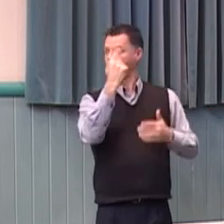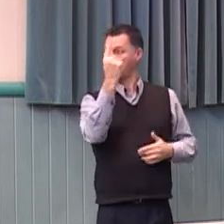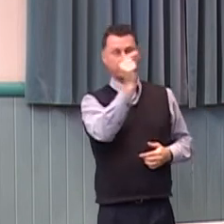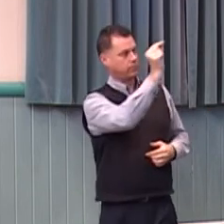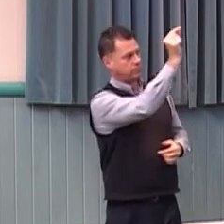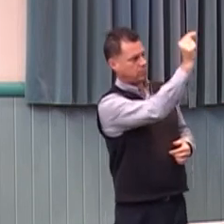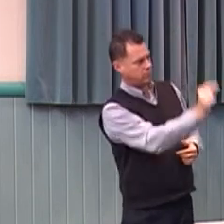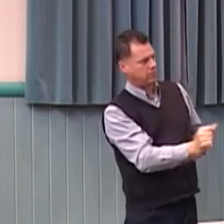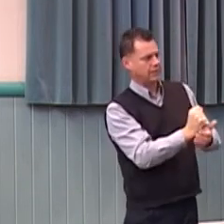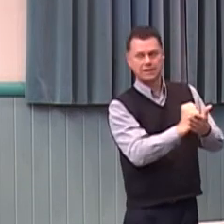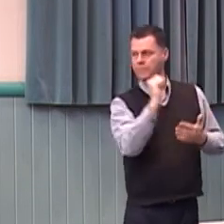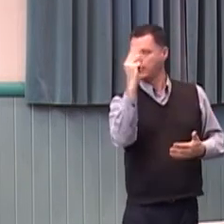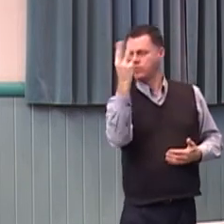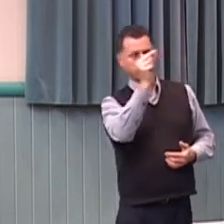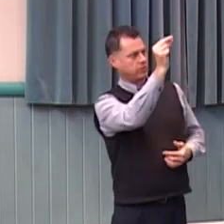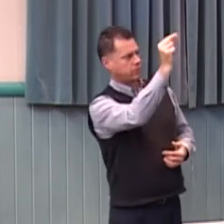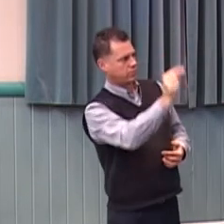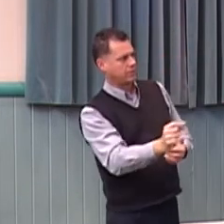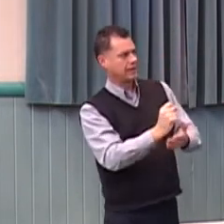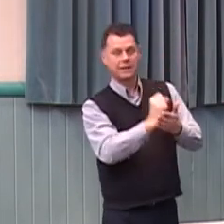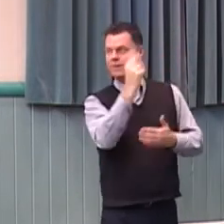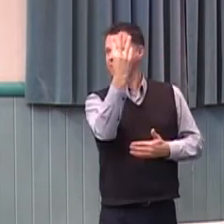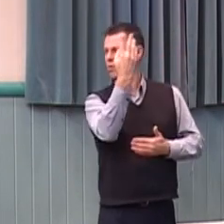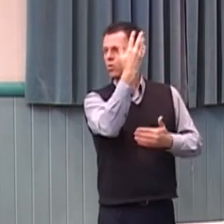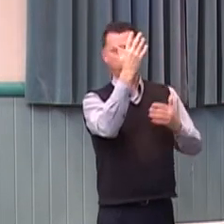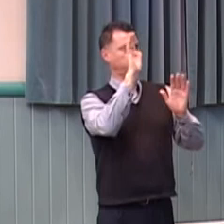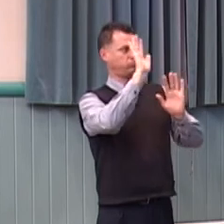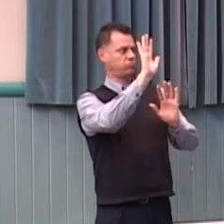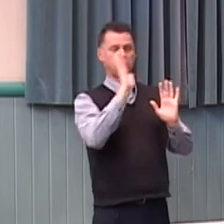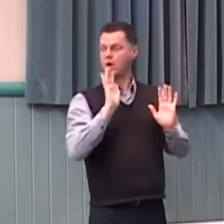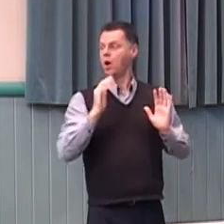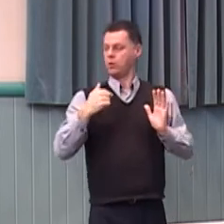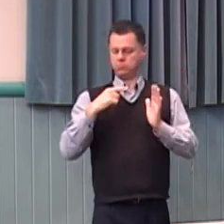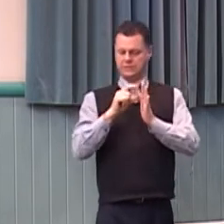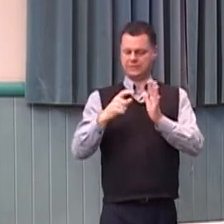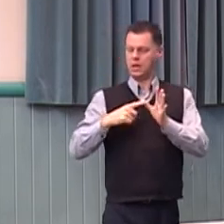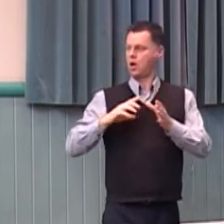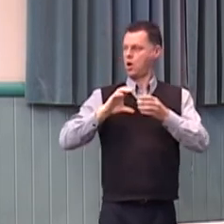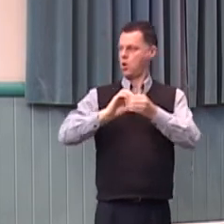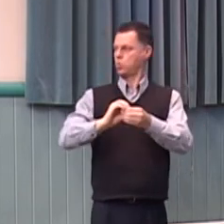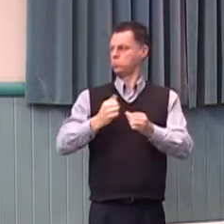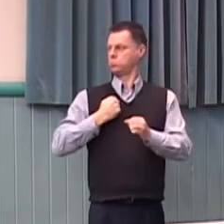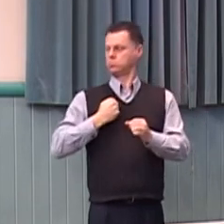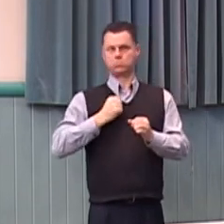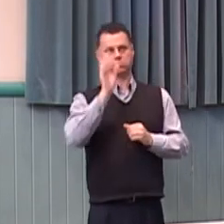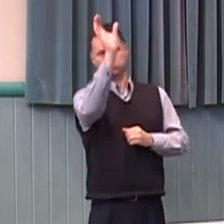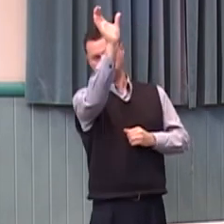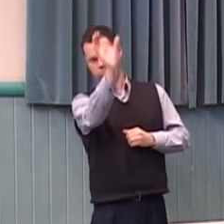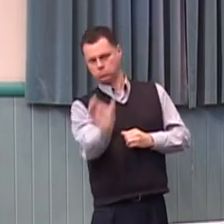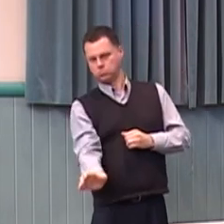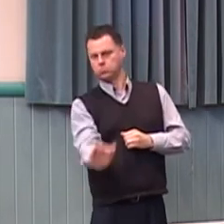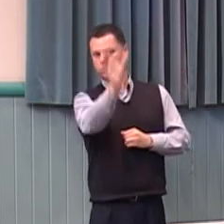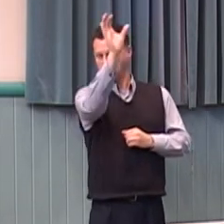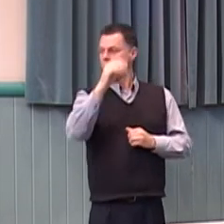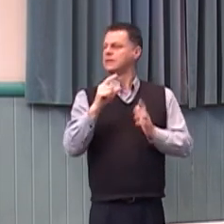on the plan up above, they're not affected by the Queen's Caveat, they're not restricted. DCA is